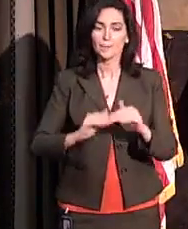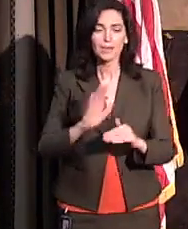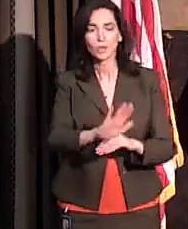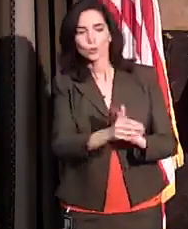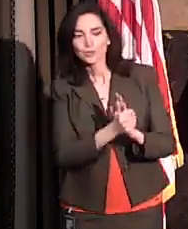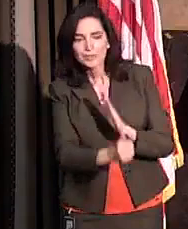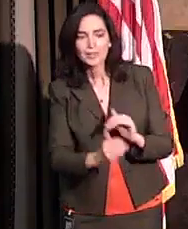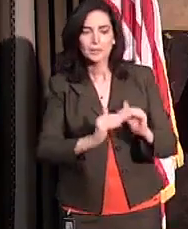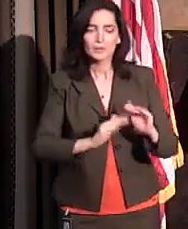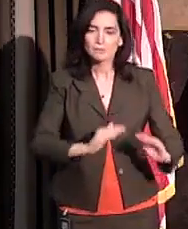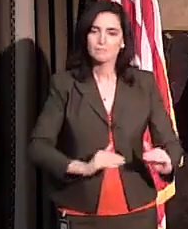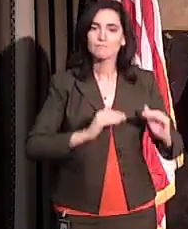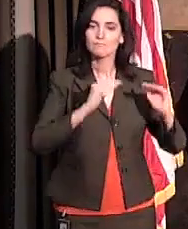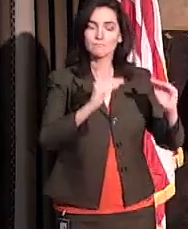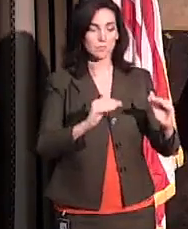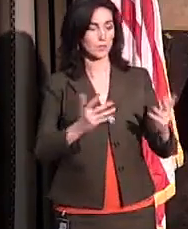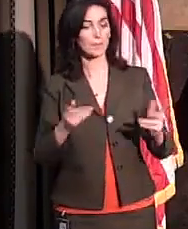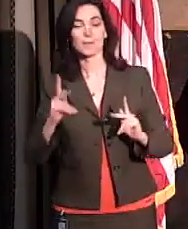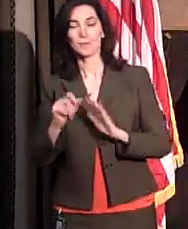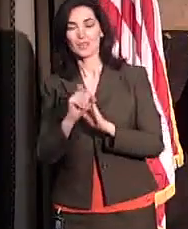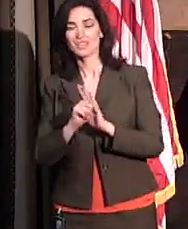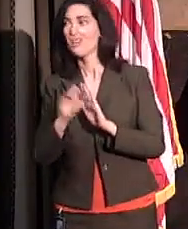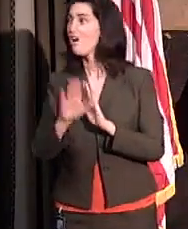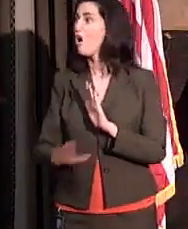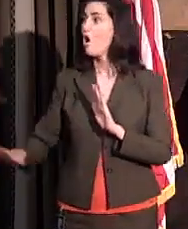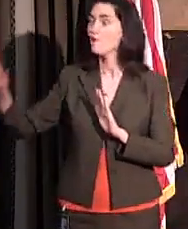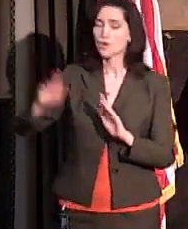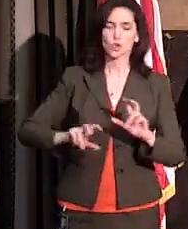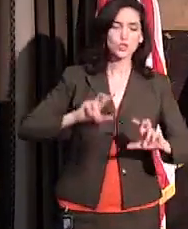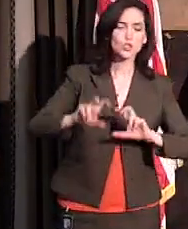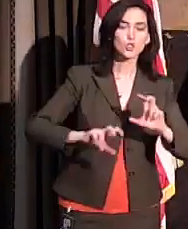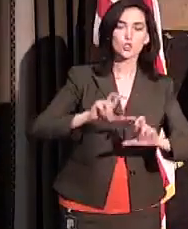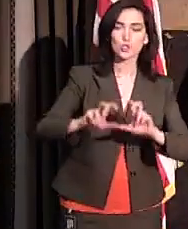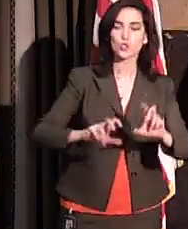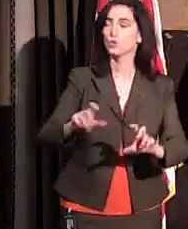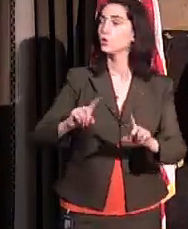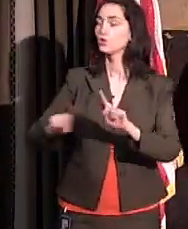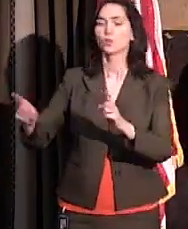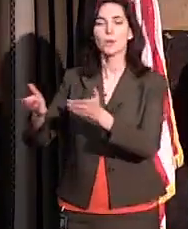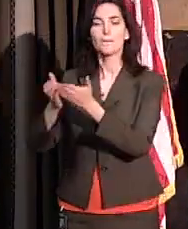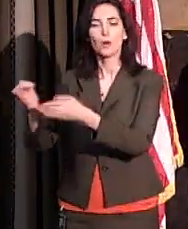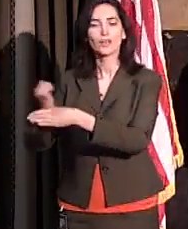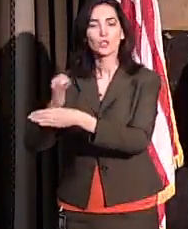and internationally to the maritime industry for generations.